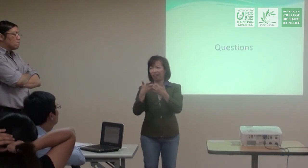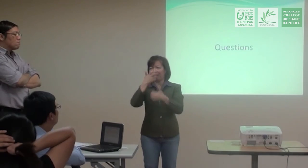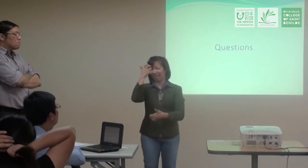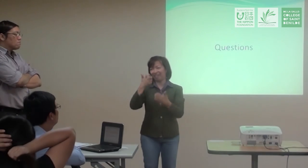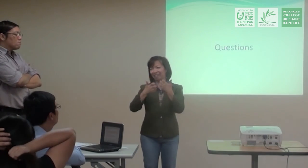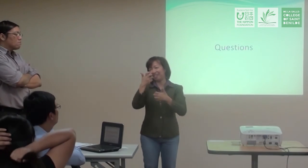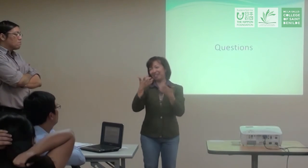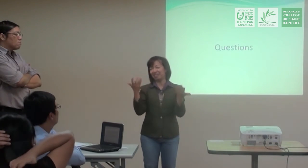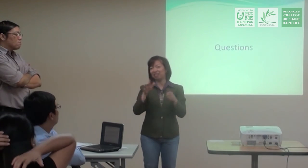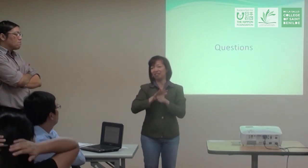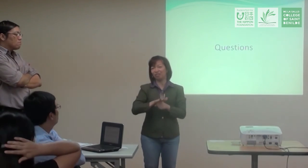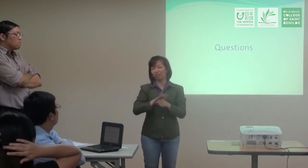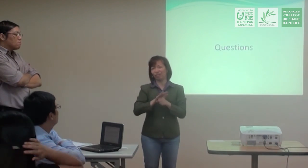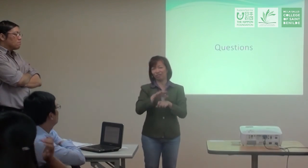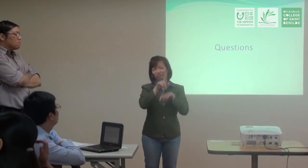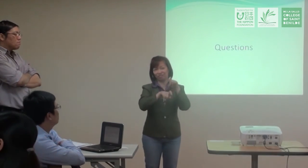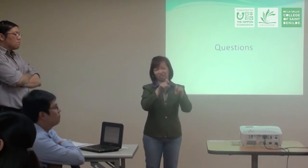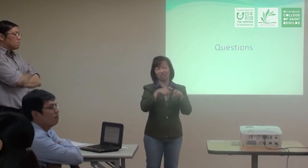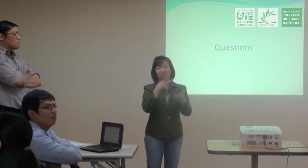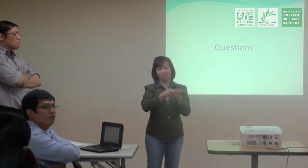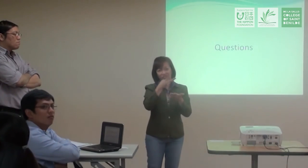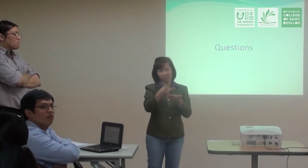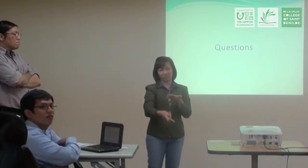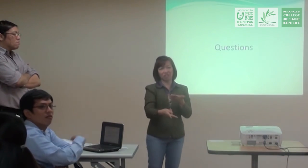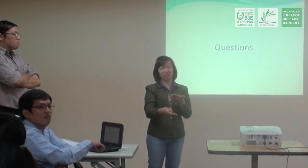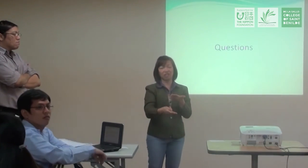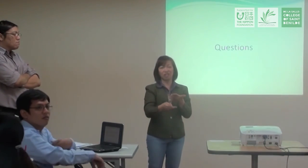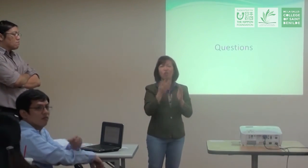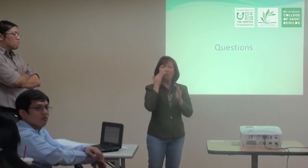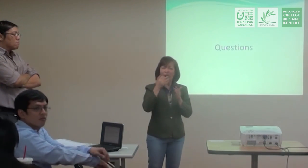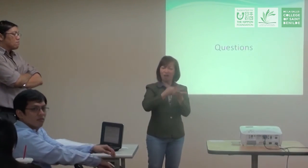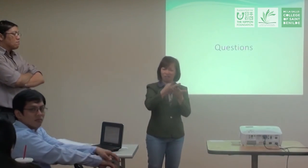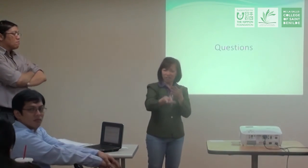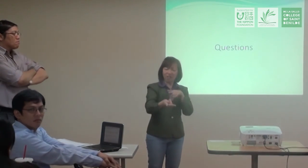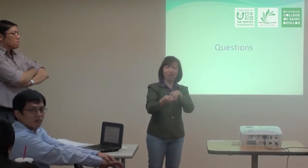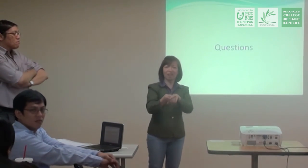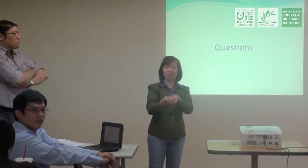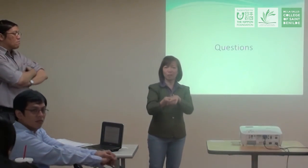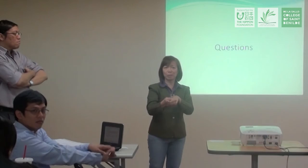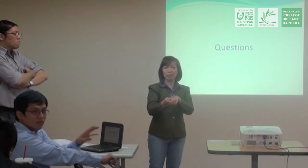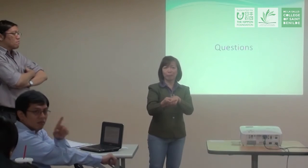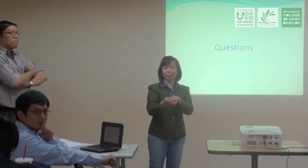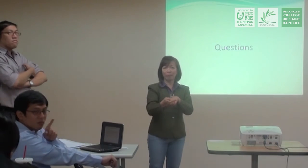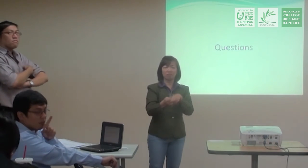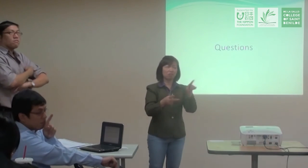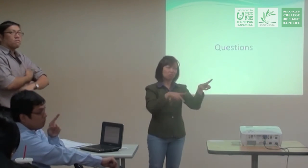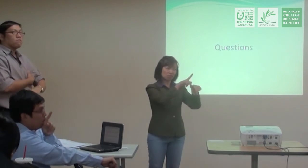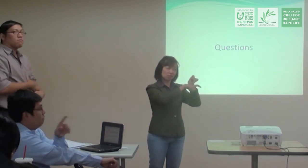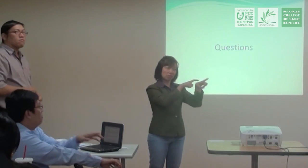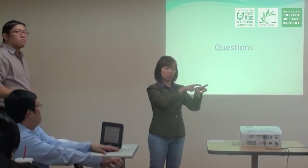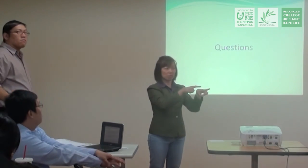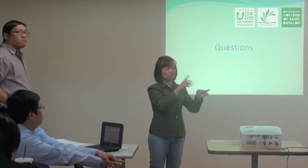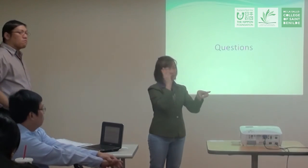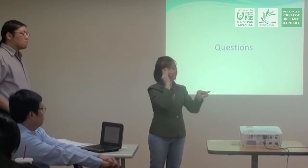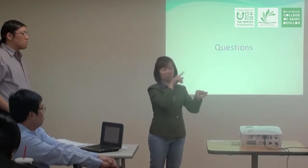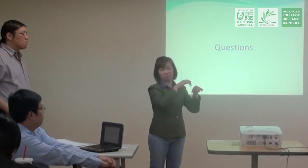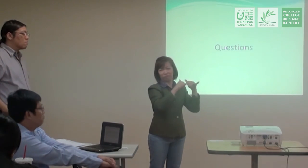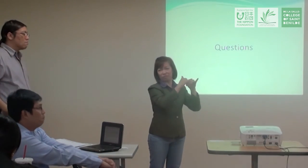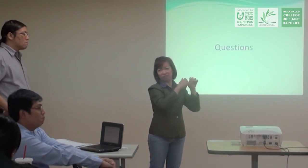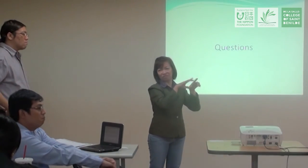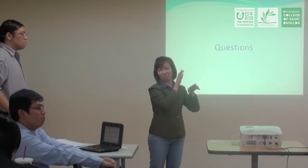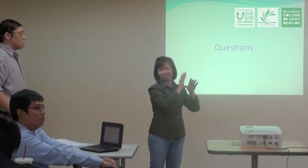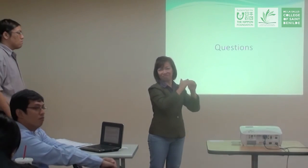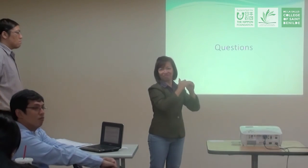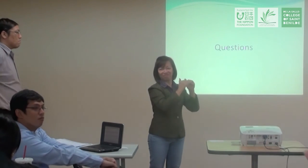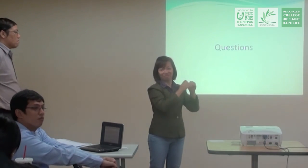stressed taking the exams, and then they failed, and then only to know that these exams are not really for us, then why say that